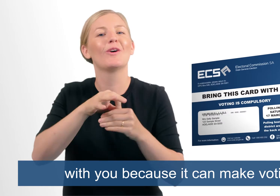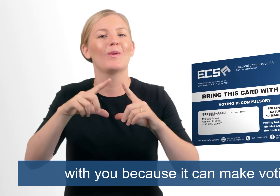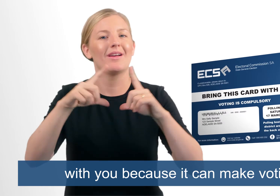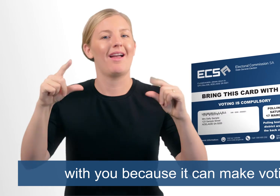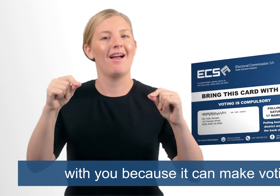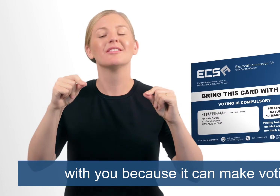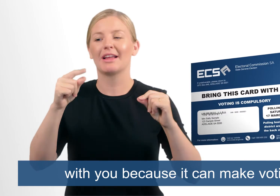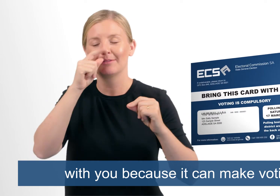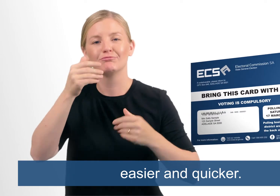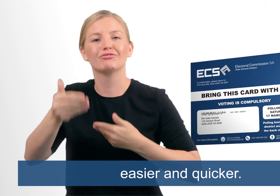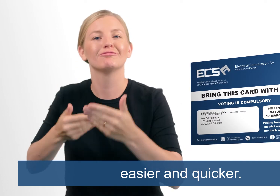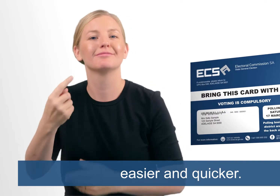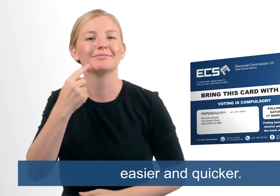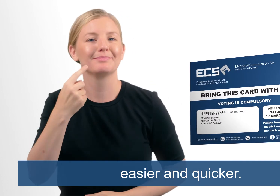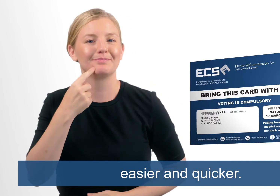it can make voting easier and quicker.